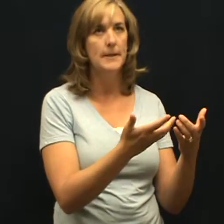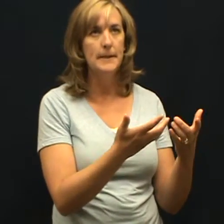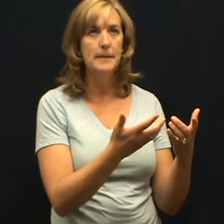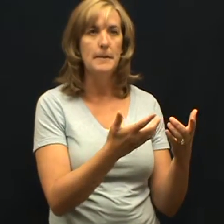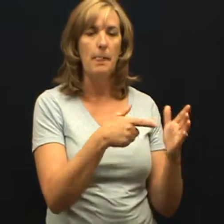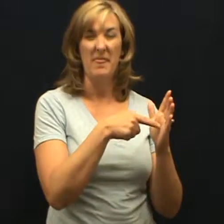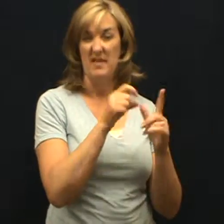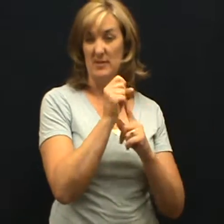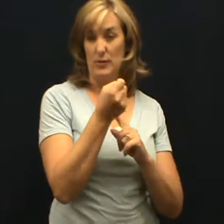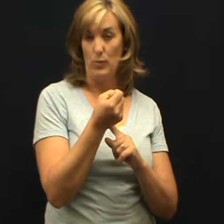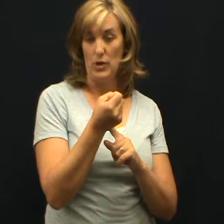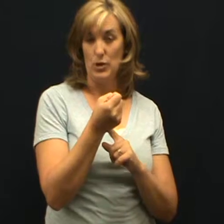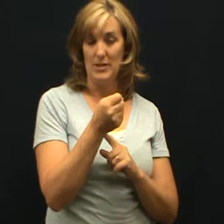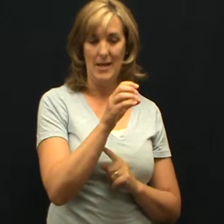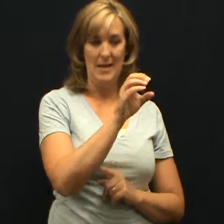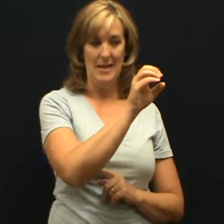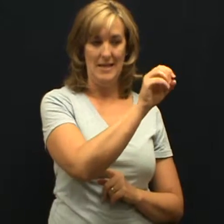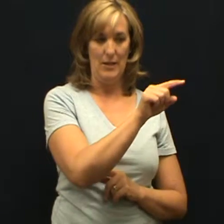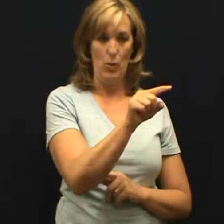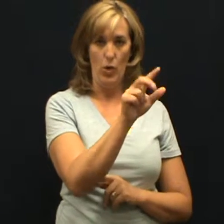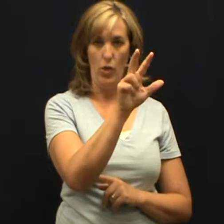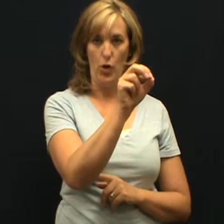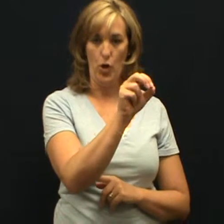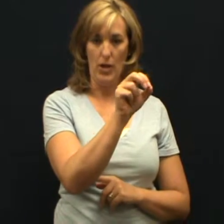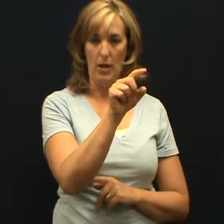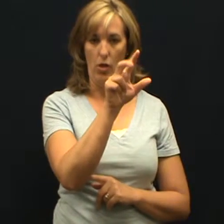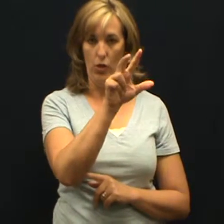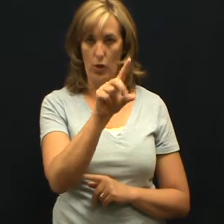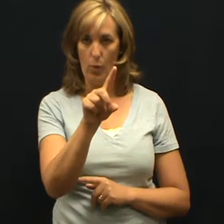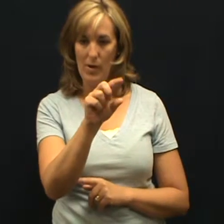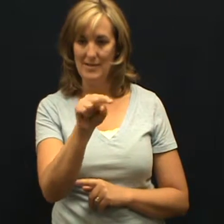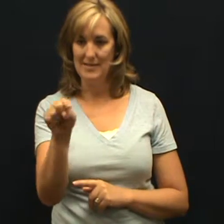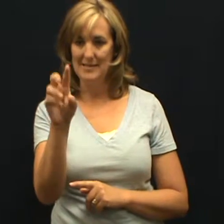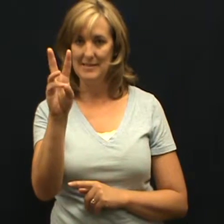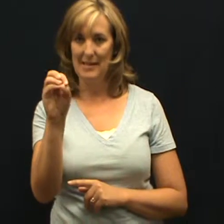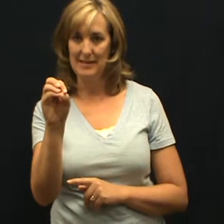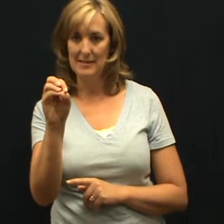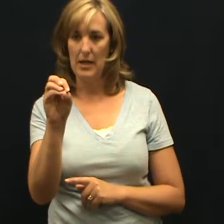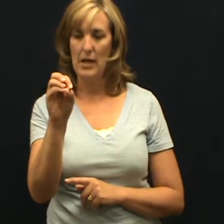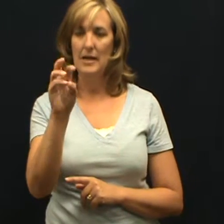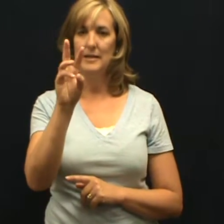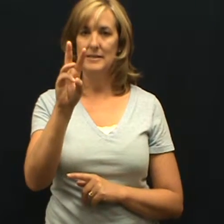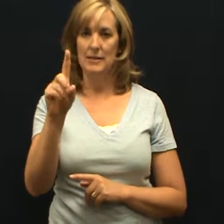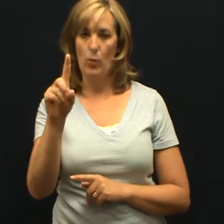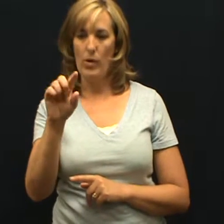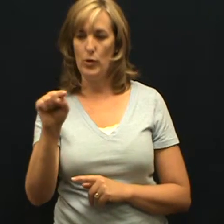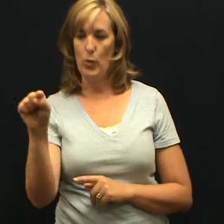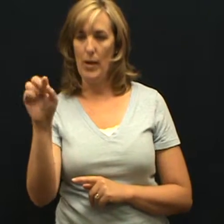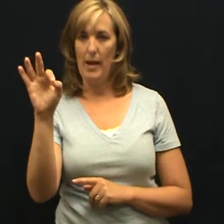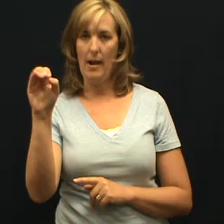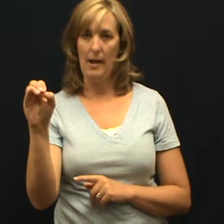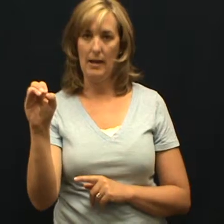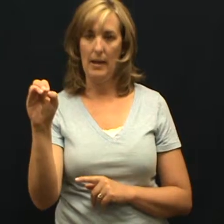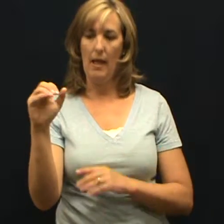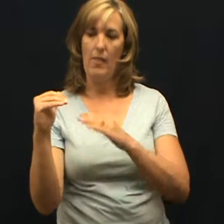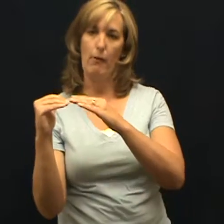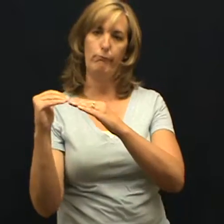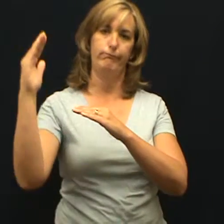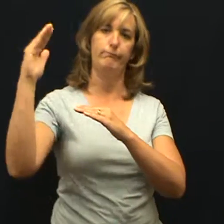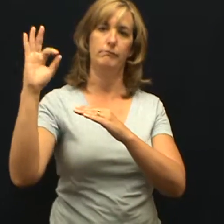it's 0 to 30 days, 31 to 60 days, 61 to 90 days, and over 90 days. And so step 1